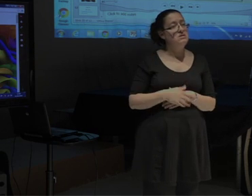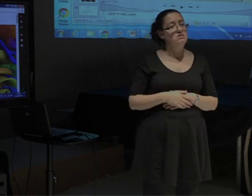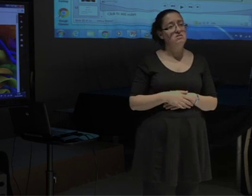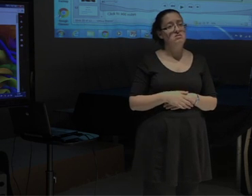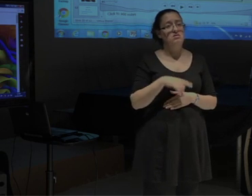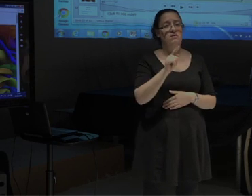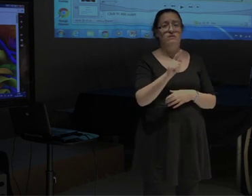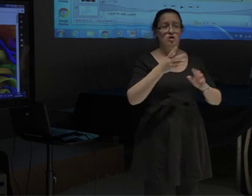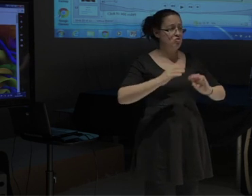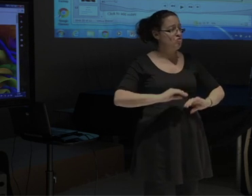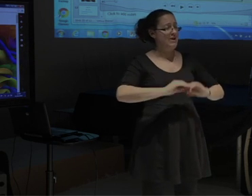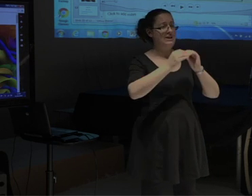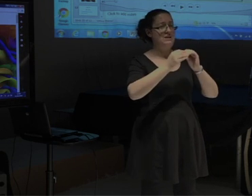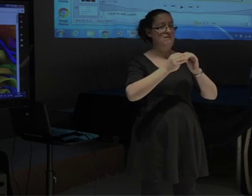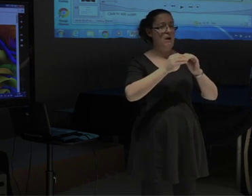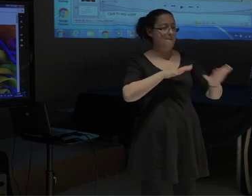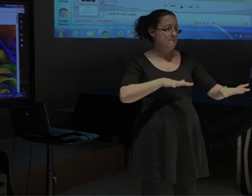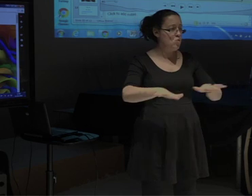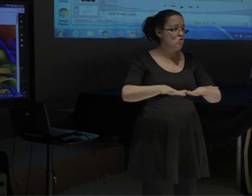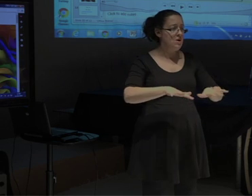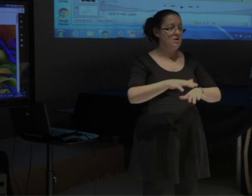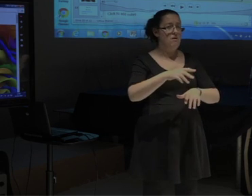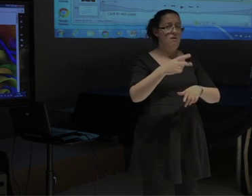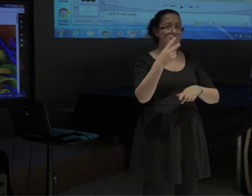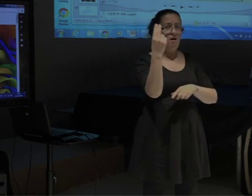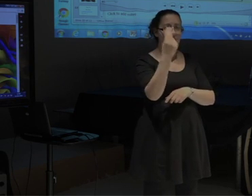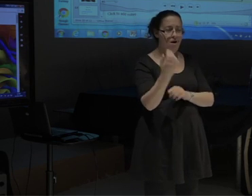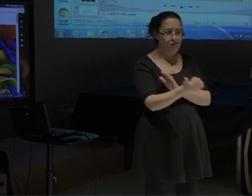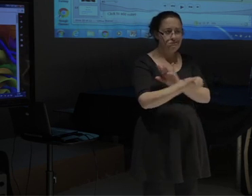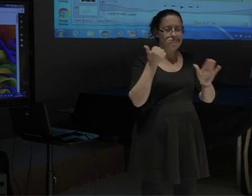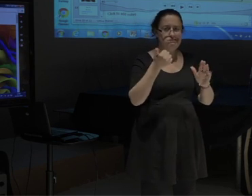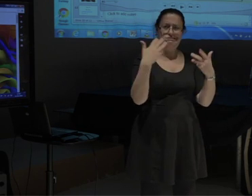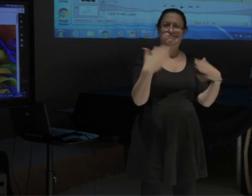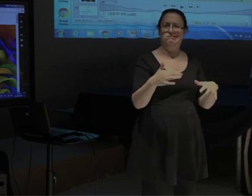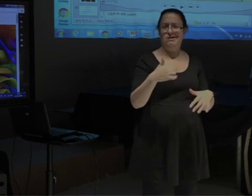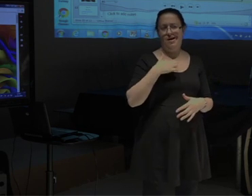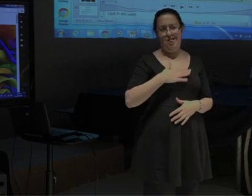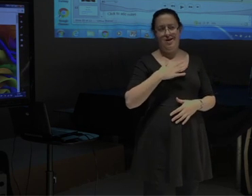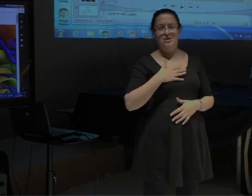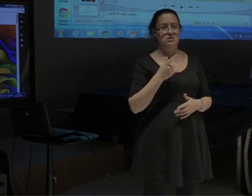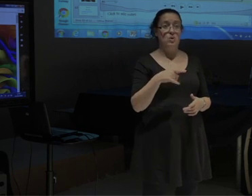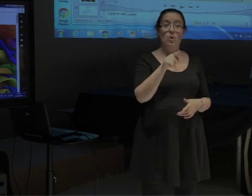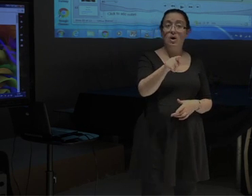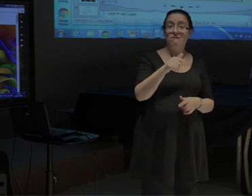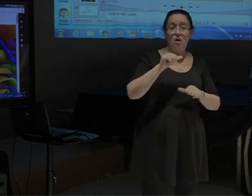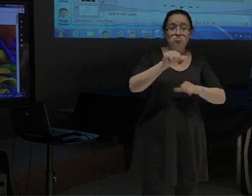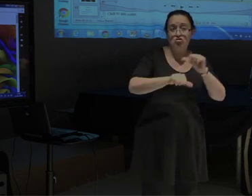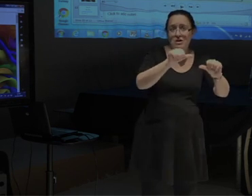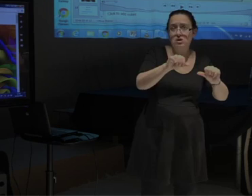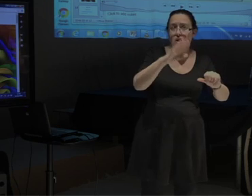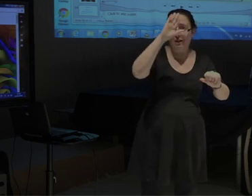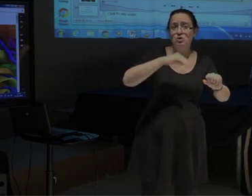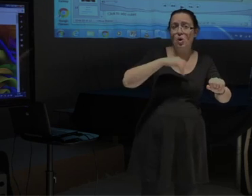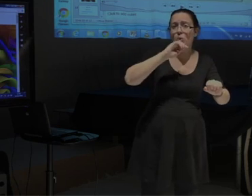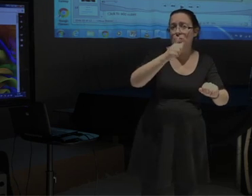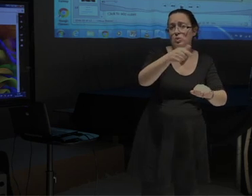anything that's creative and movement and arts is right up my street. So thank you. Thank you. So keep us posted as well if that progresses. That would be really good. Thank